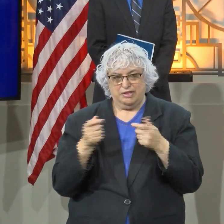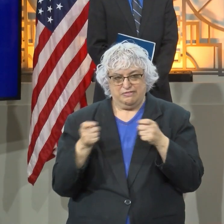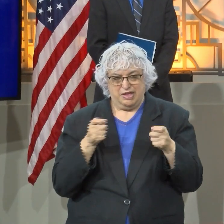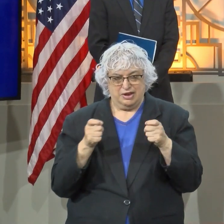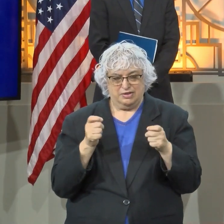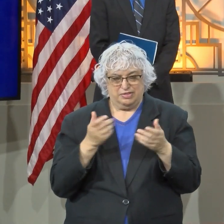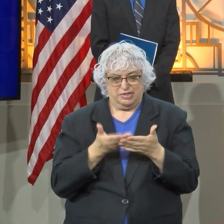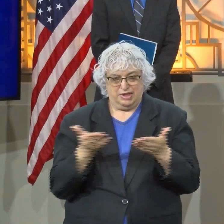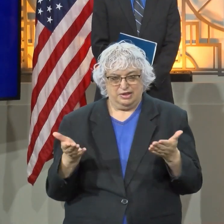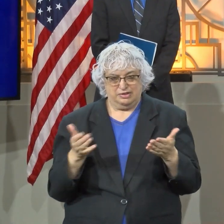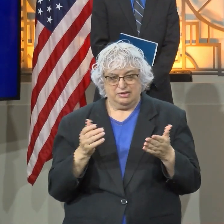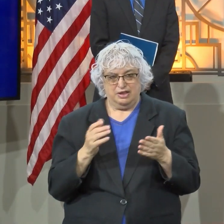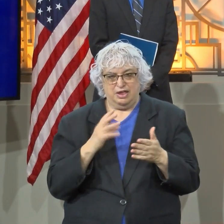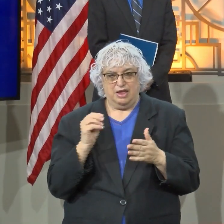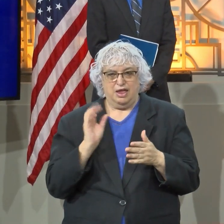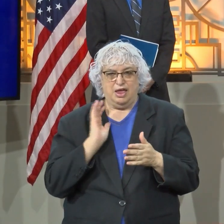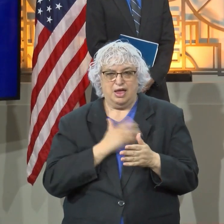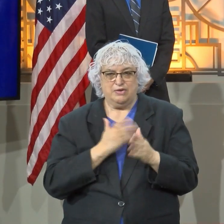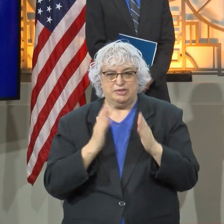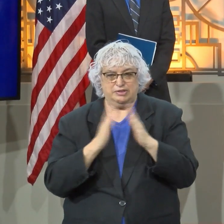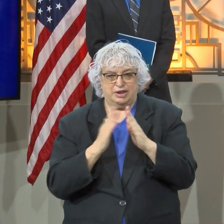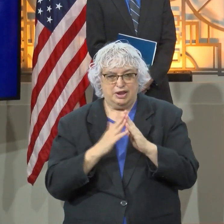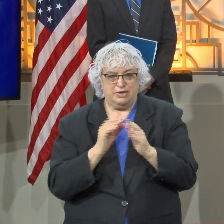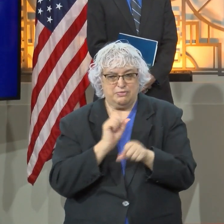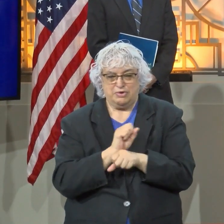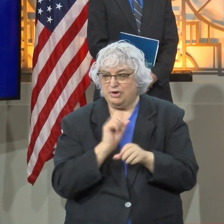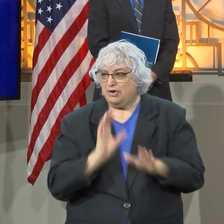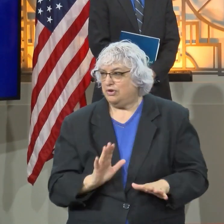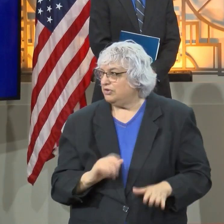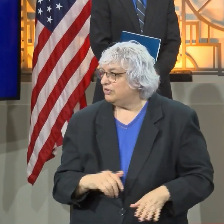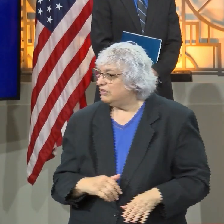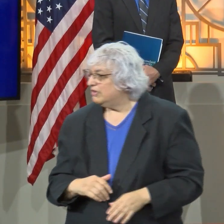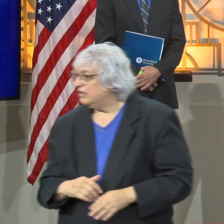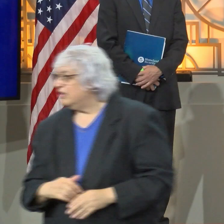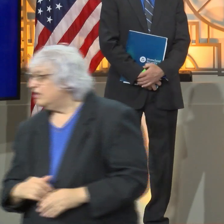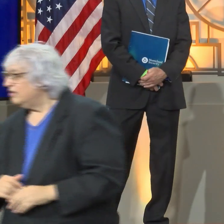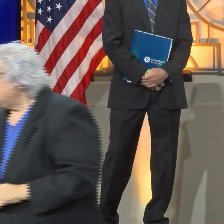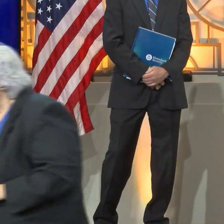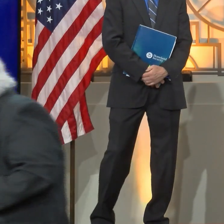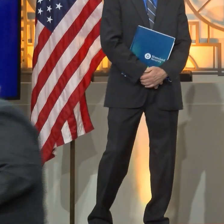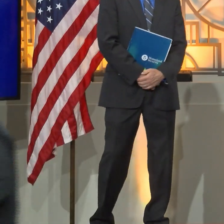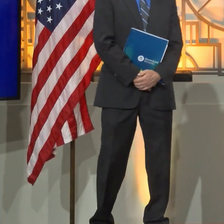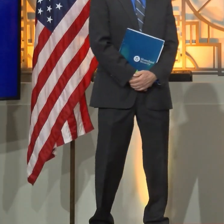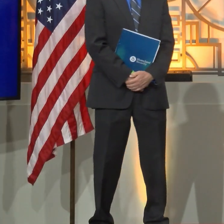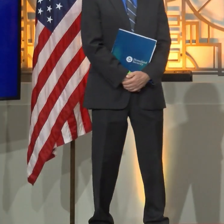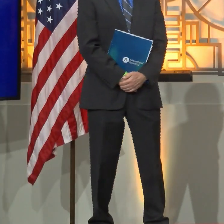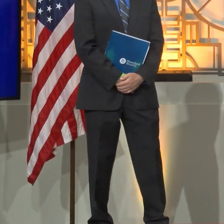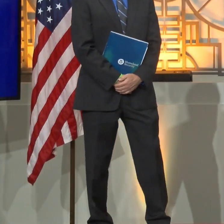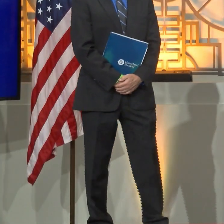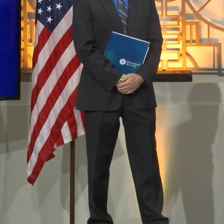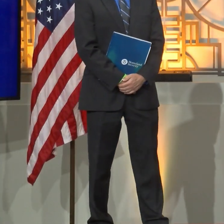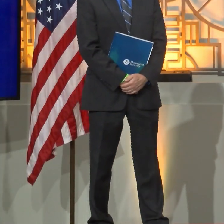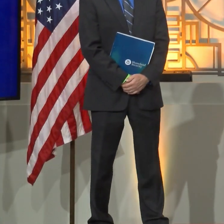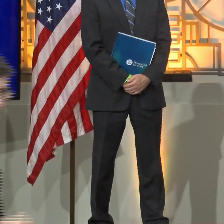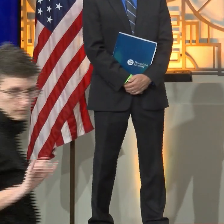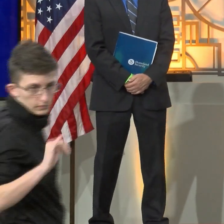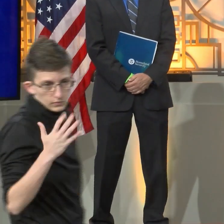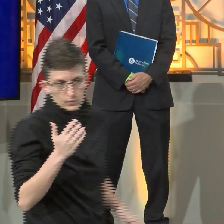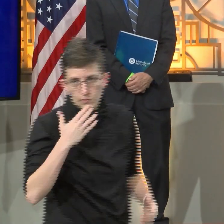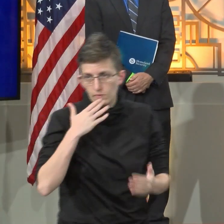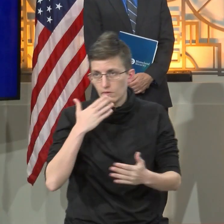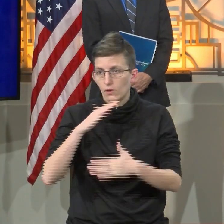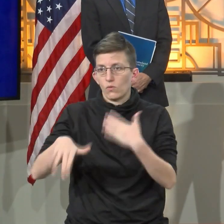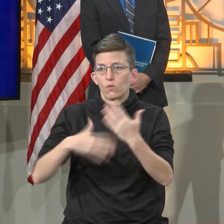things. All of our municipal workers, I want to thank them. But I want to thank the people in the city of Houston, our